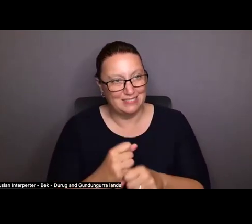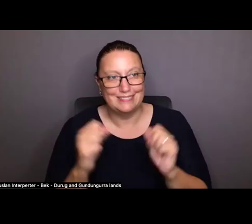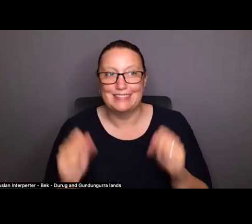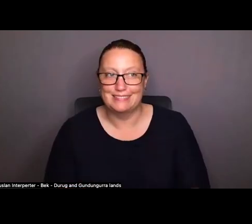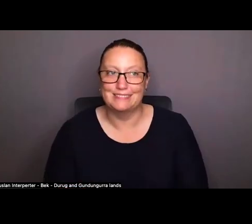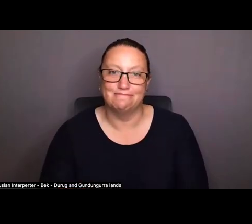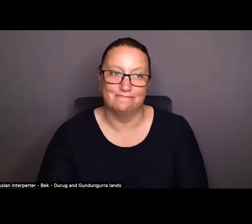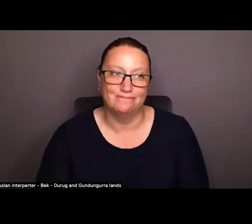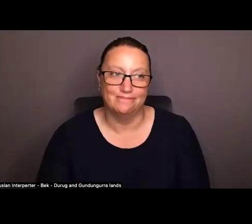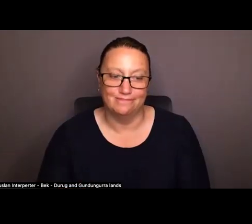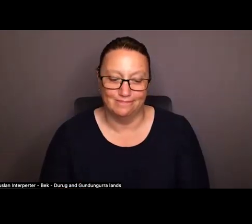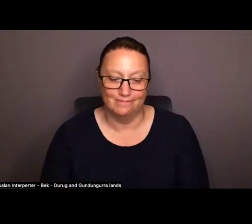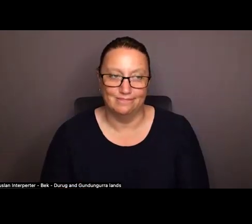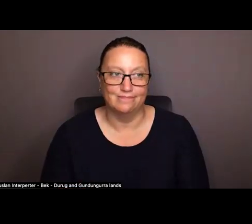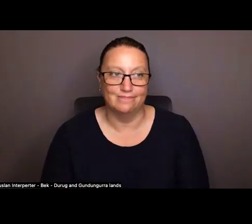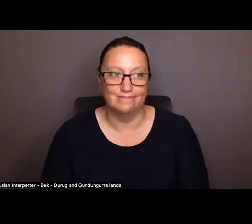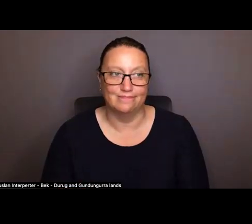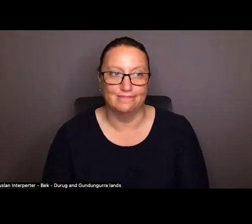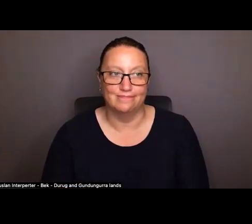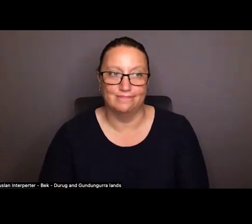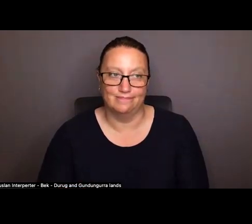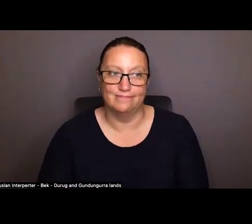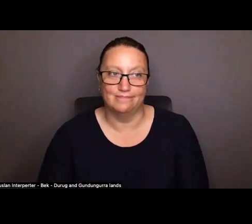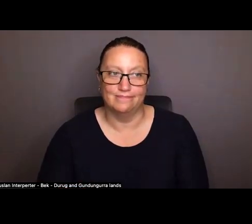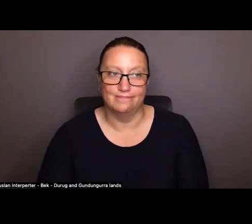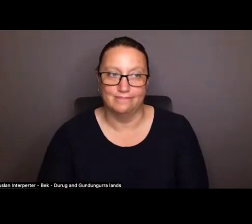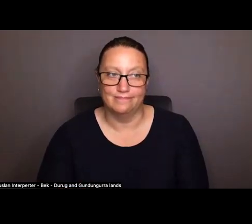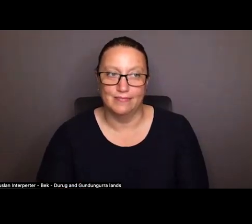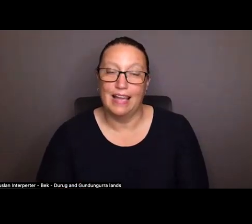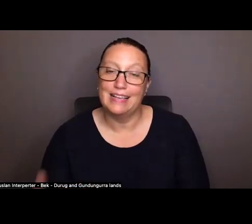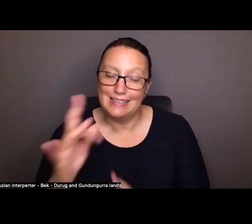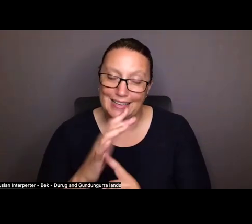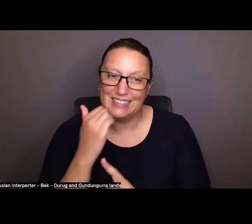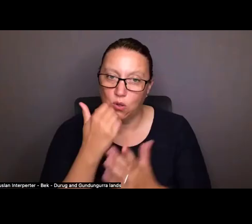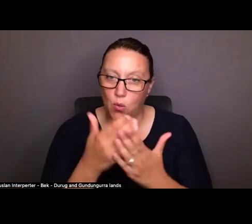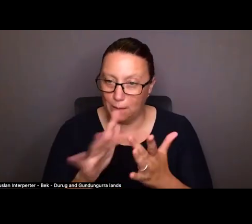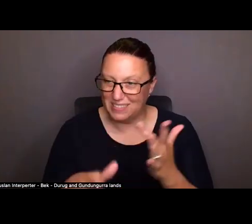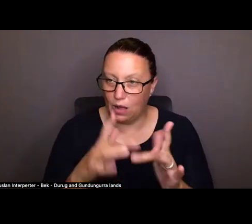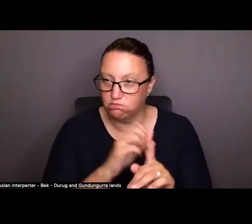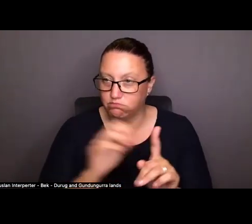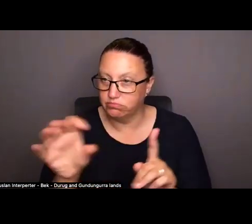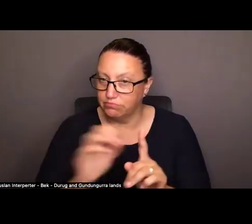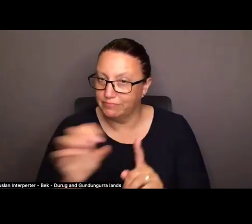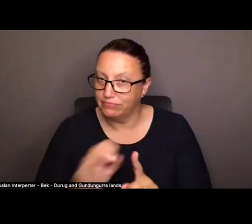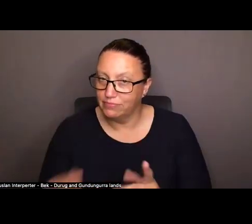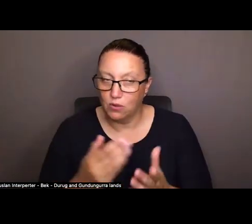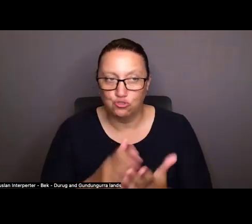yep. So the key dates are on our website. I will just copy and paste them into the chat as